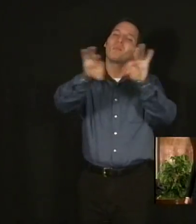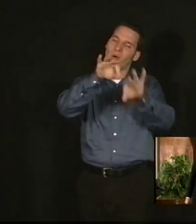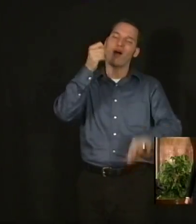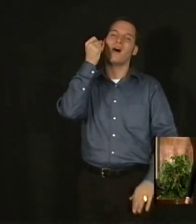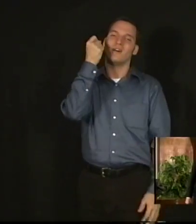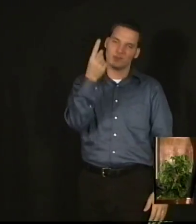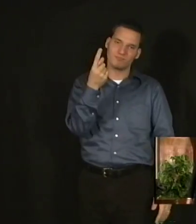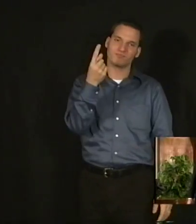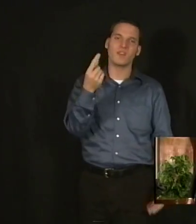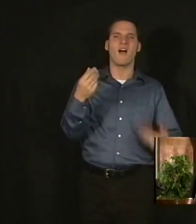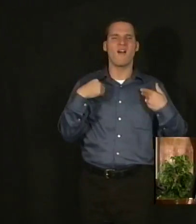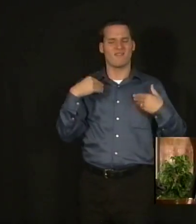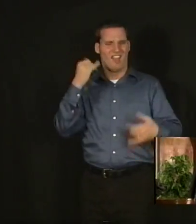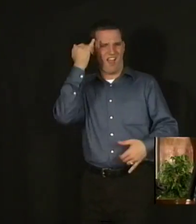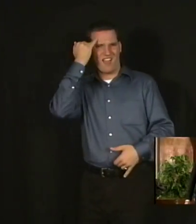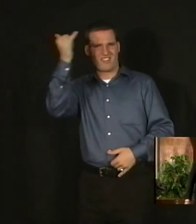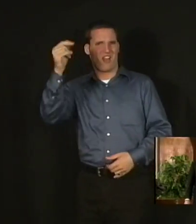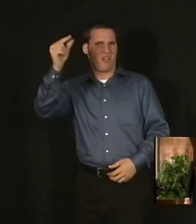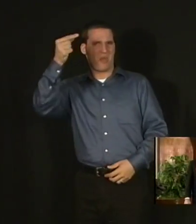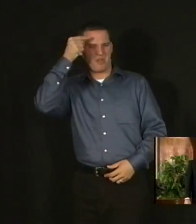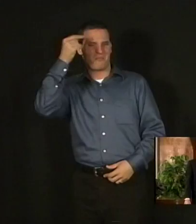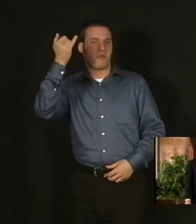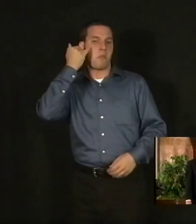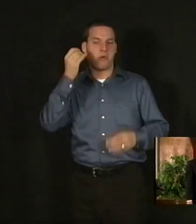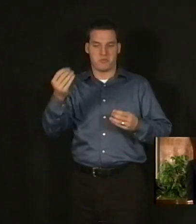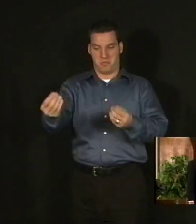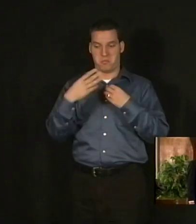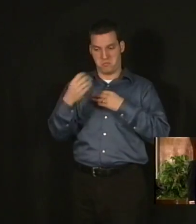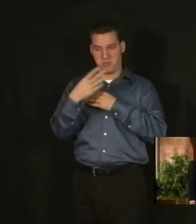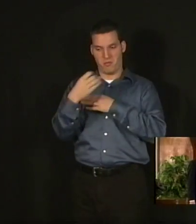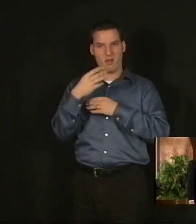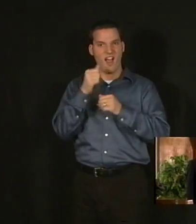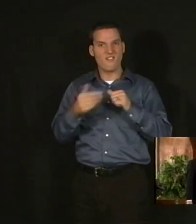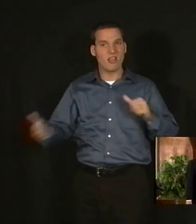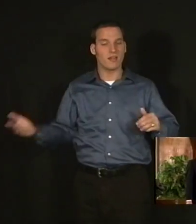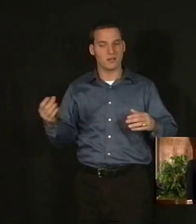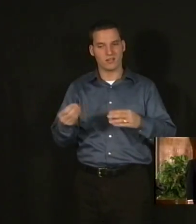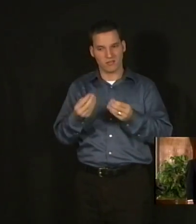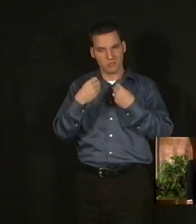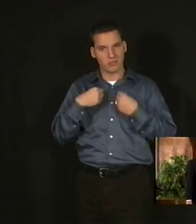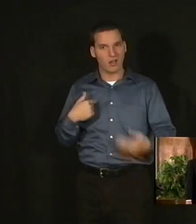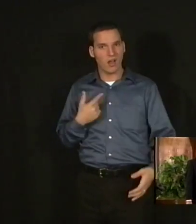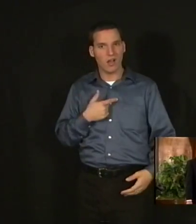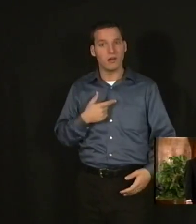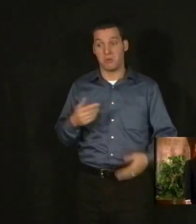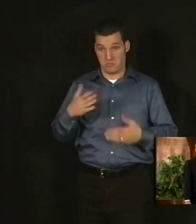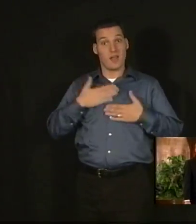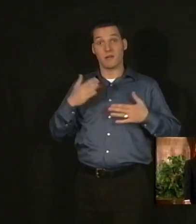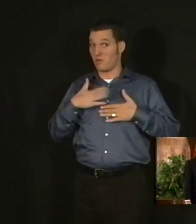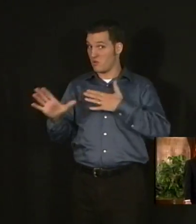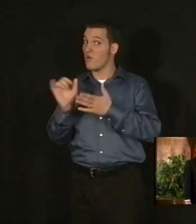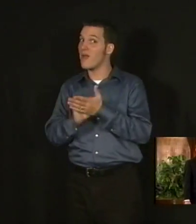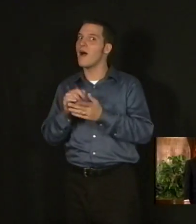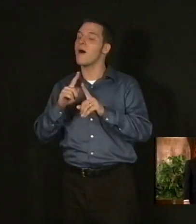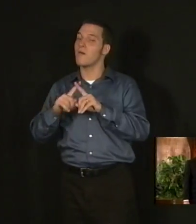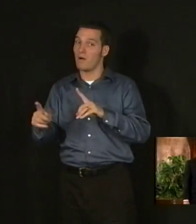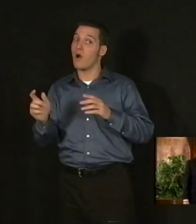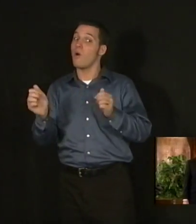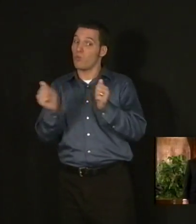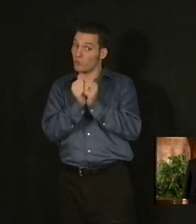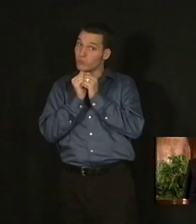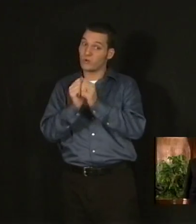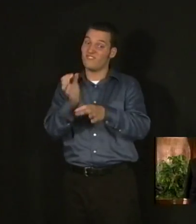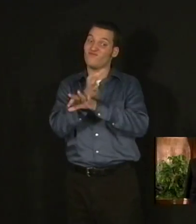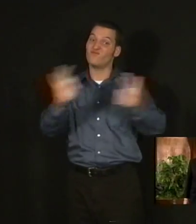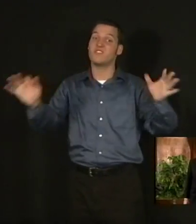understand. We got this crazy idea that the government's supposed to provide everything. Well, they'll be glad to do that, but along with that, they're going to take away